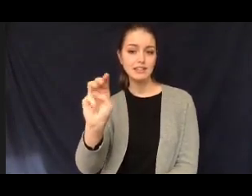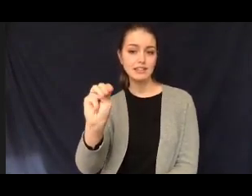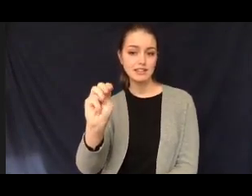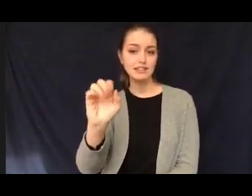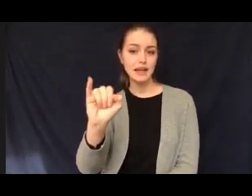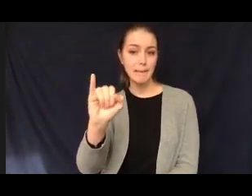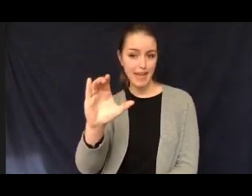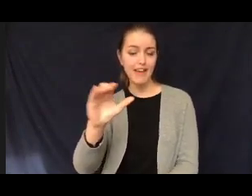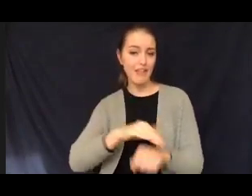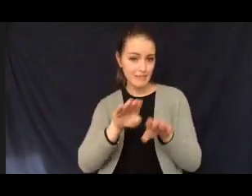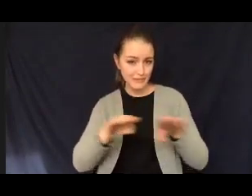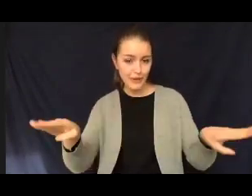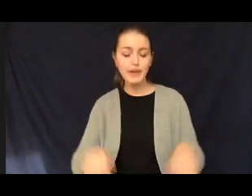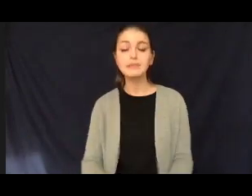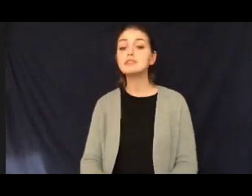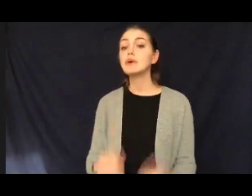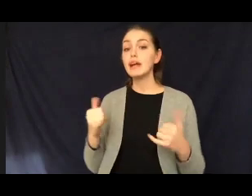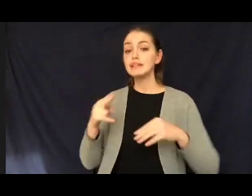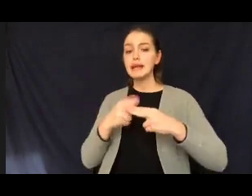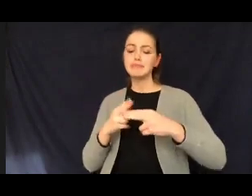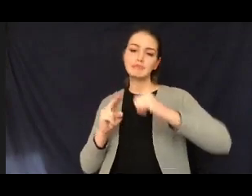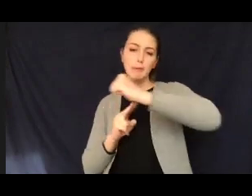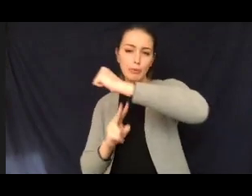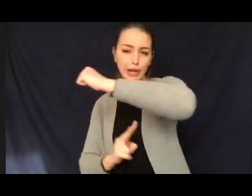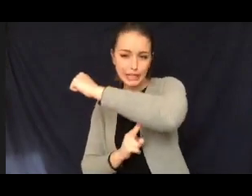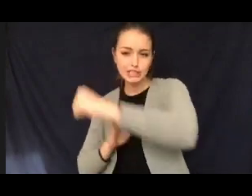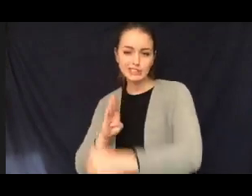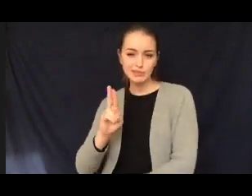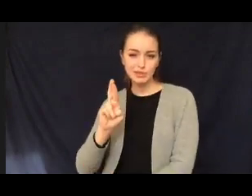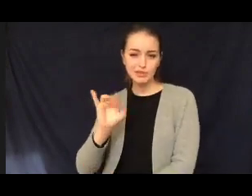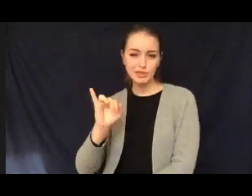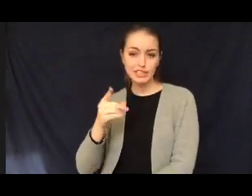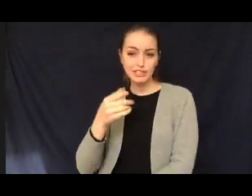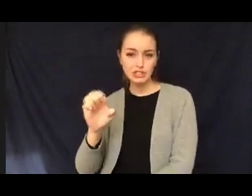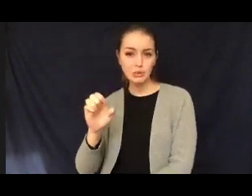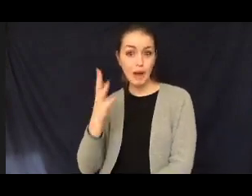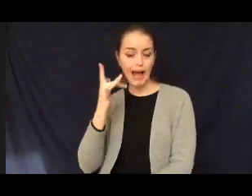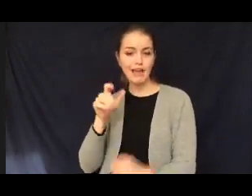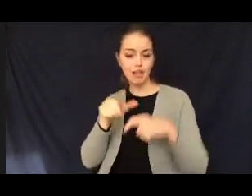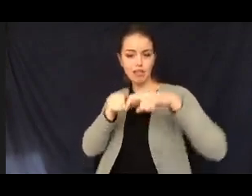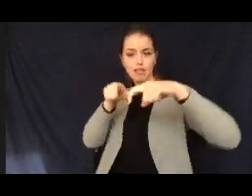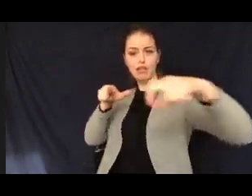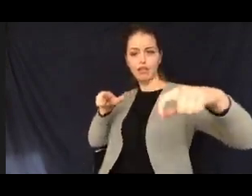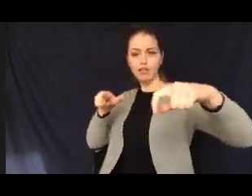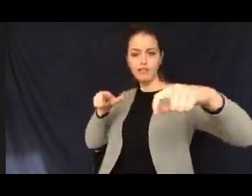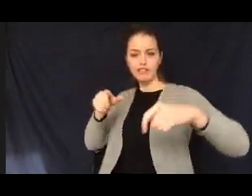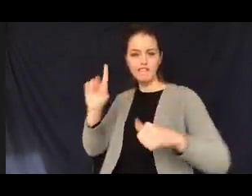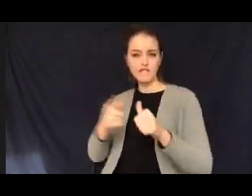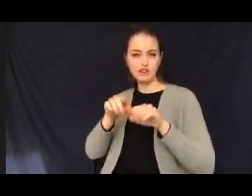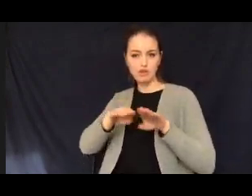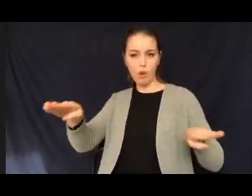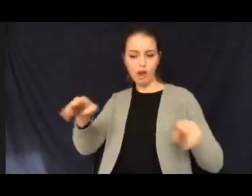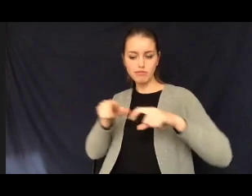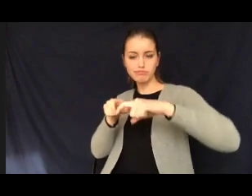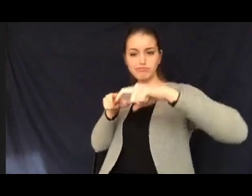So right here is what we call a bridge, basically what we're standing on. We call it a bridge because Uh-huh. it kind of goes right over the middle of that first floor. Yeah.